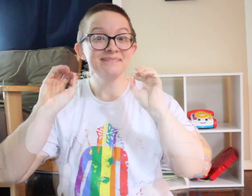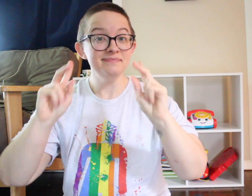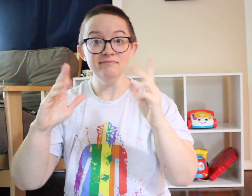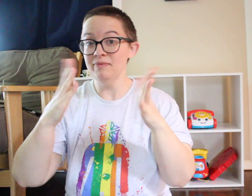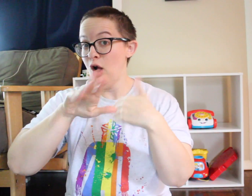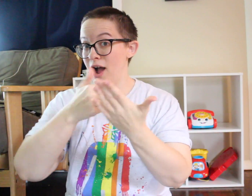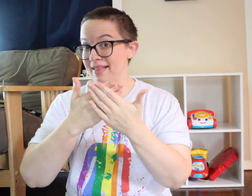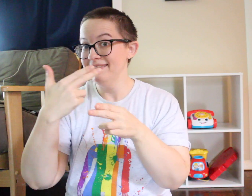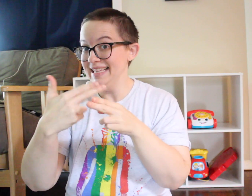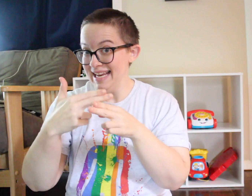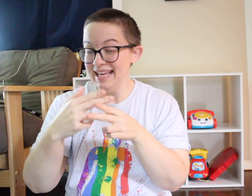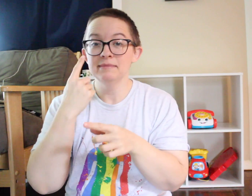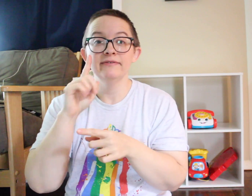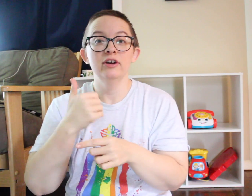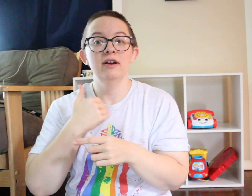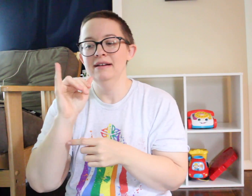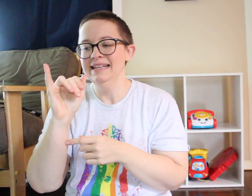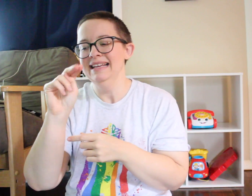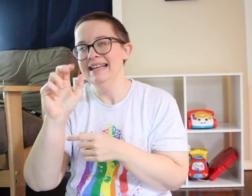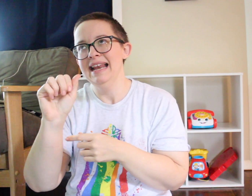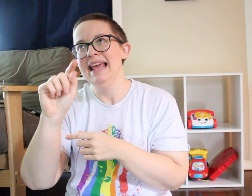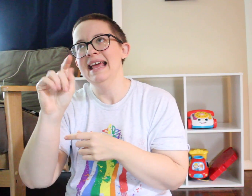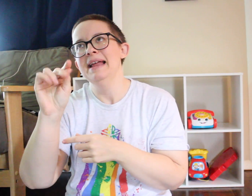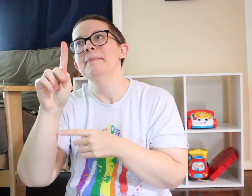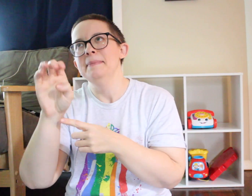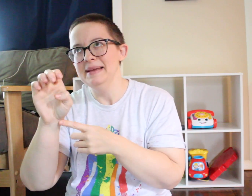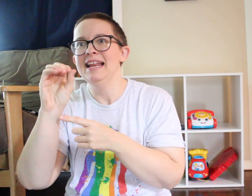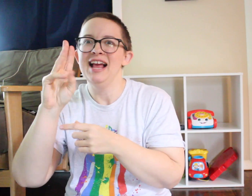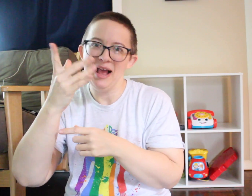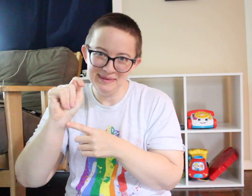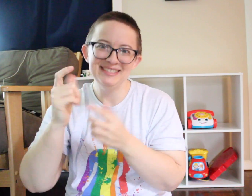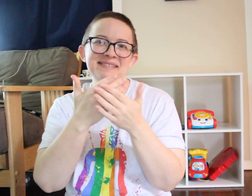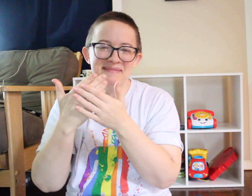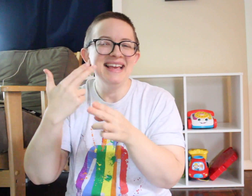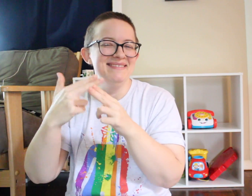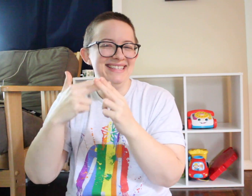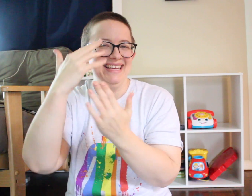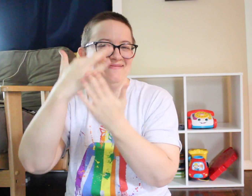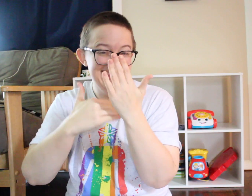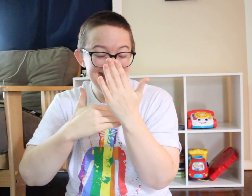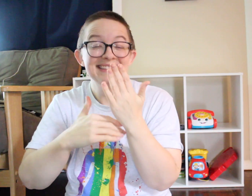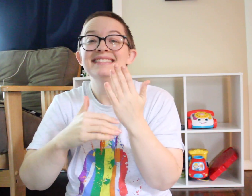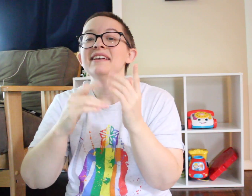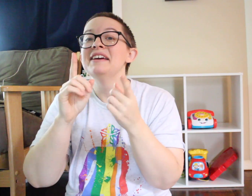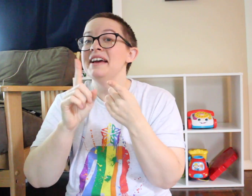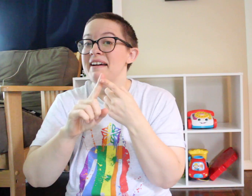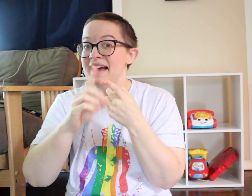cool. Okay, those are all of the names for the inanimate object baby name list.